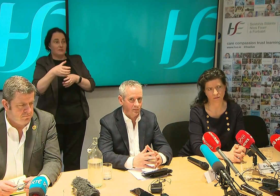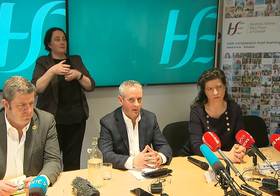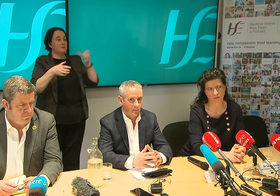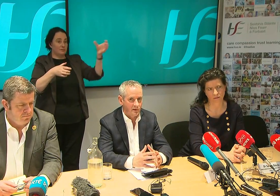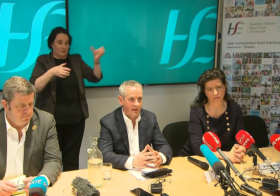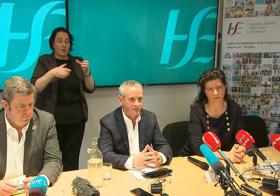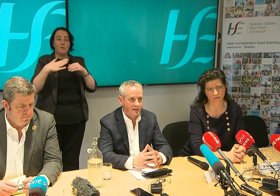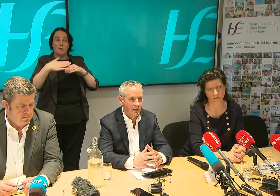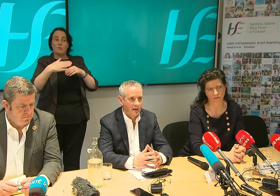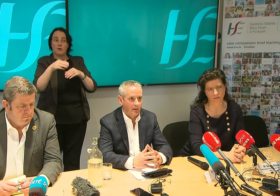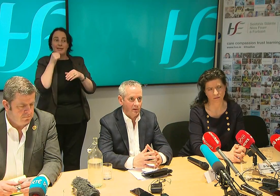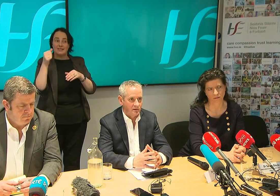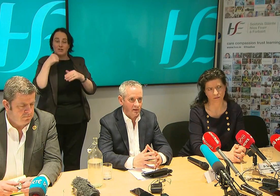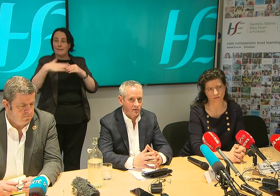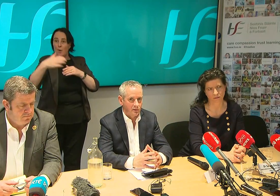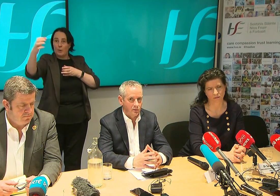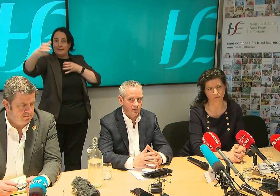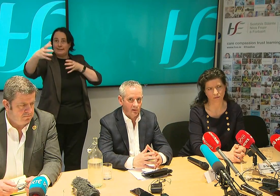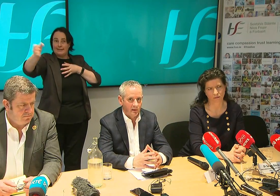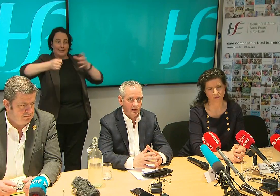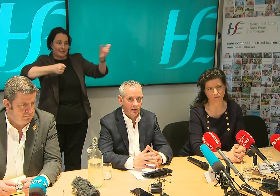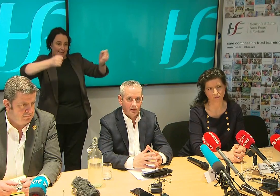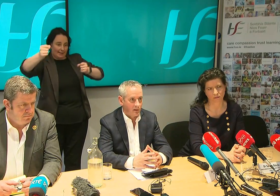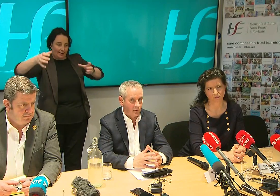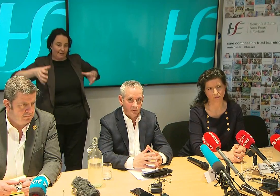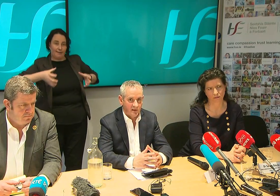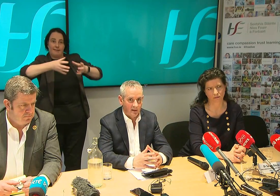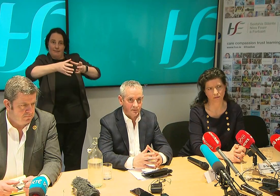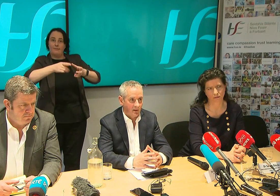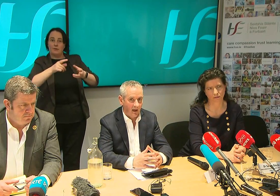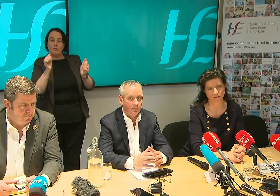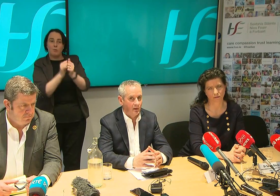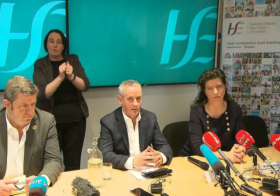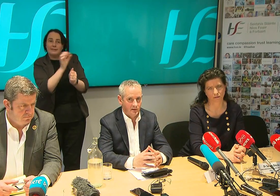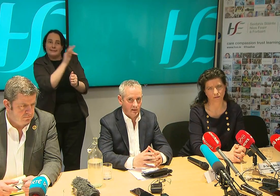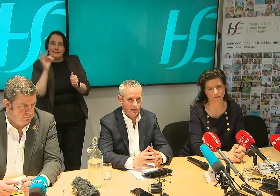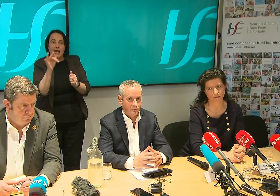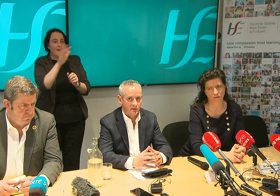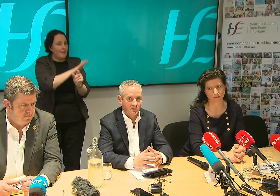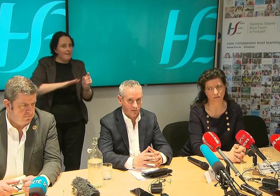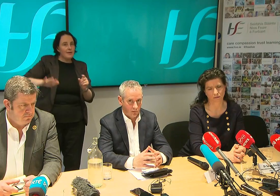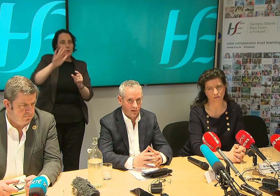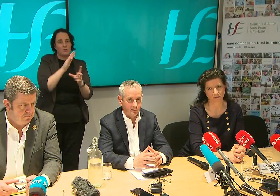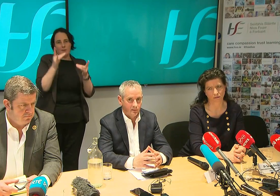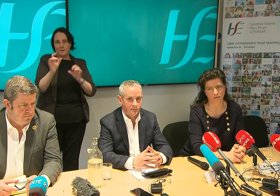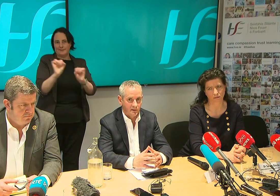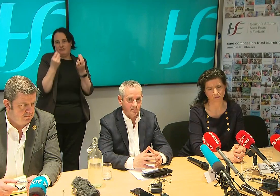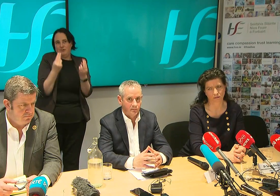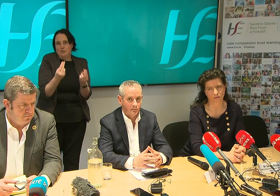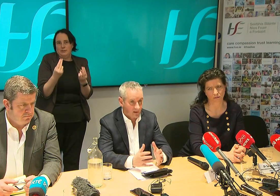We've deployed more staff in, and we'll continue to deploy the appropriate staff anywhere across the health service that's